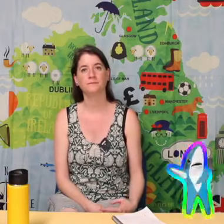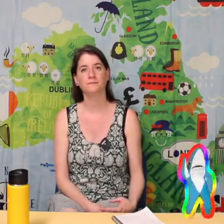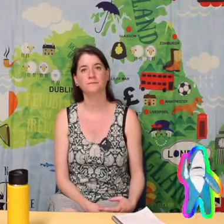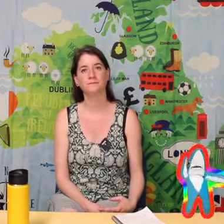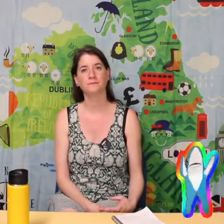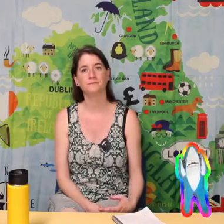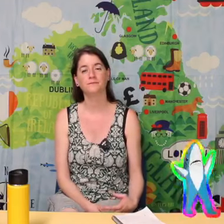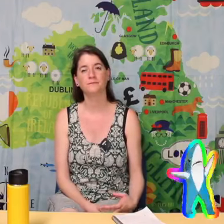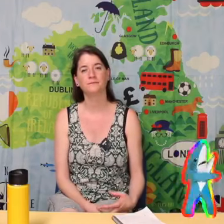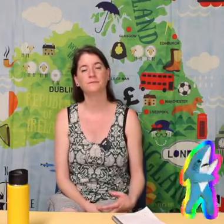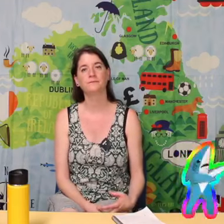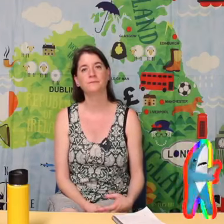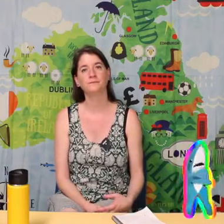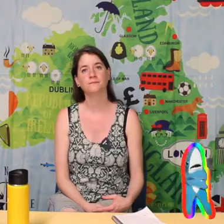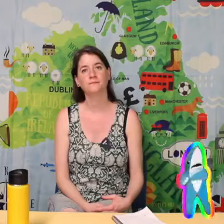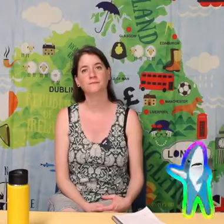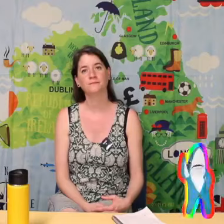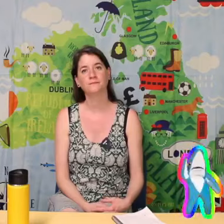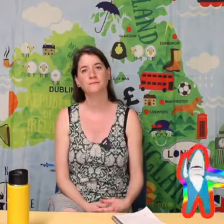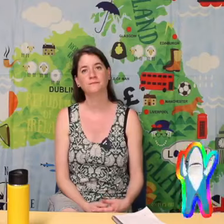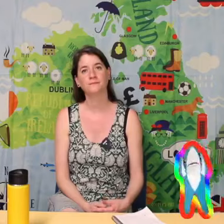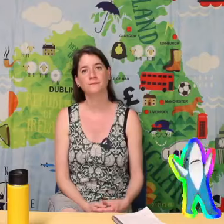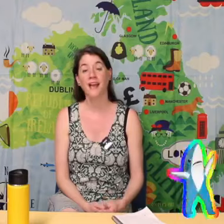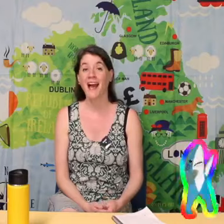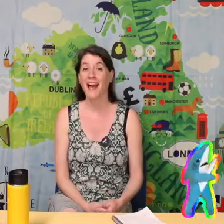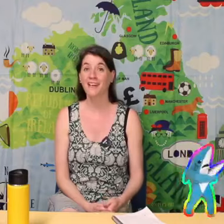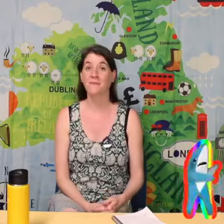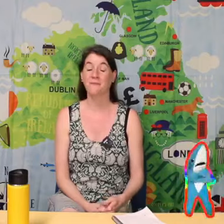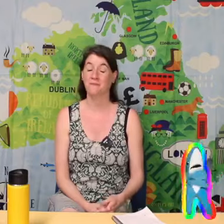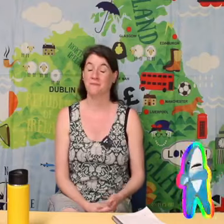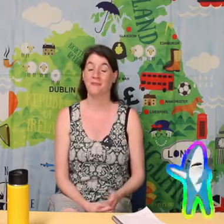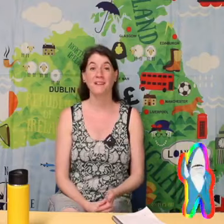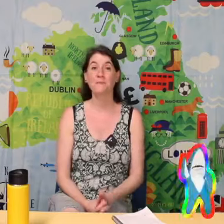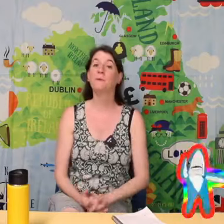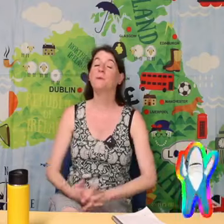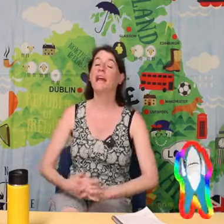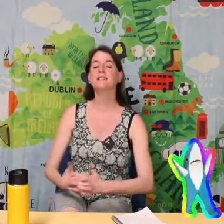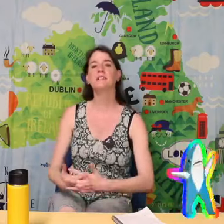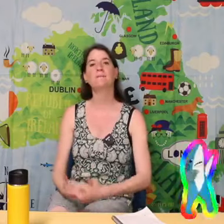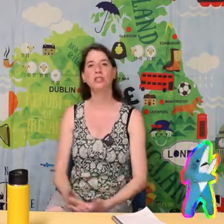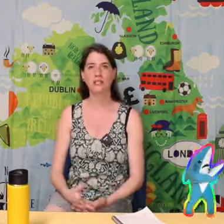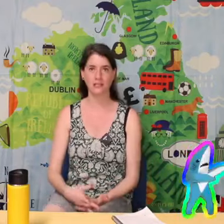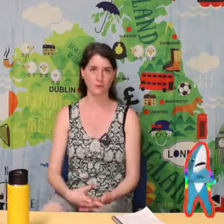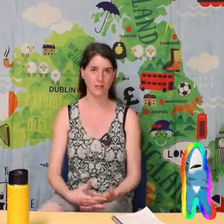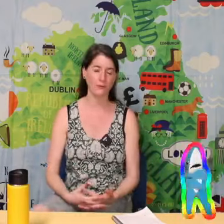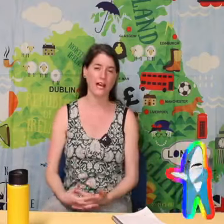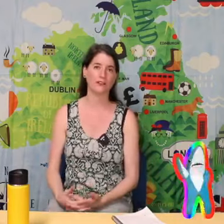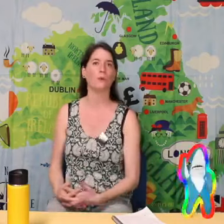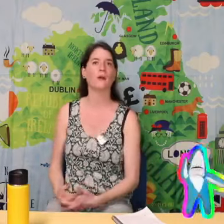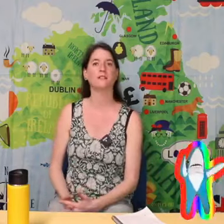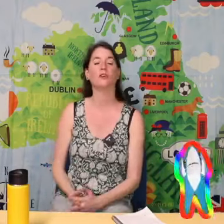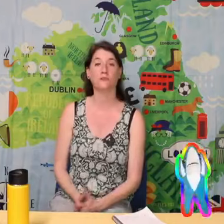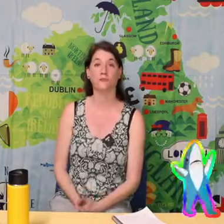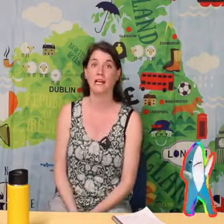I didn't know there was all this wildlife at Heathlands. Neither did we. Well, we had suspicions that we had quite a good variety